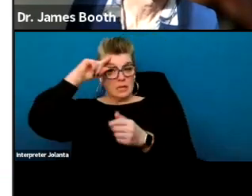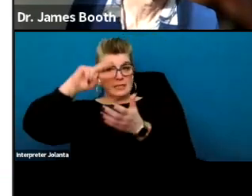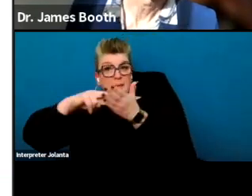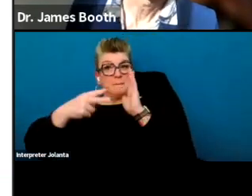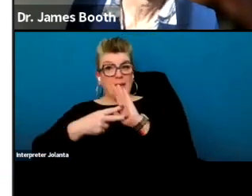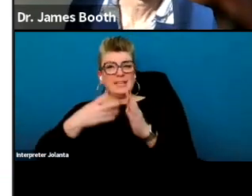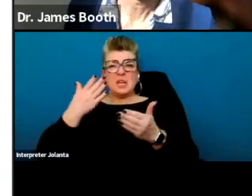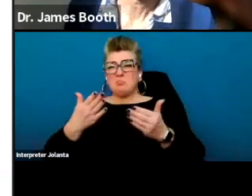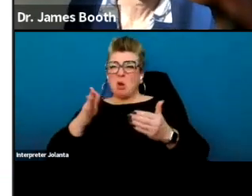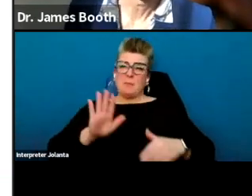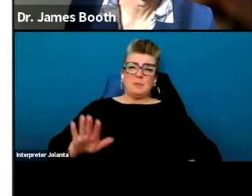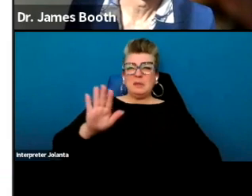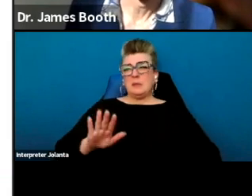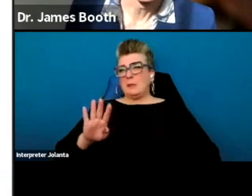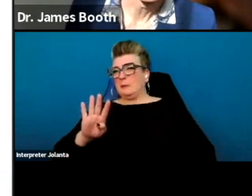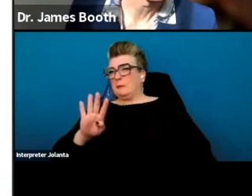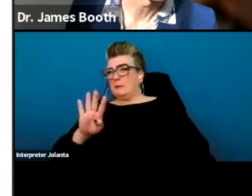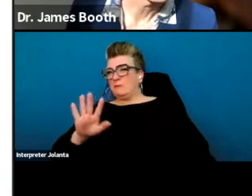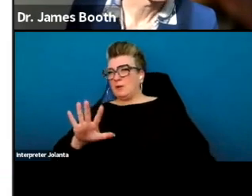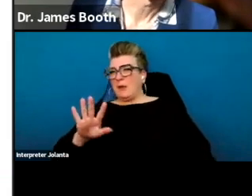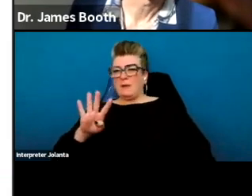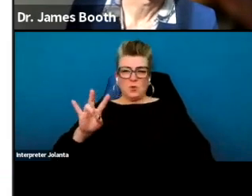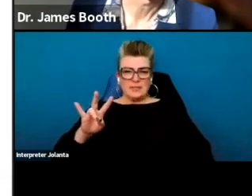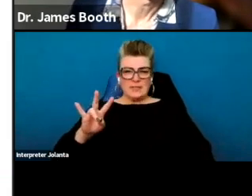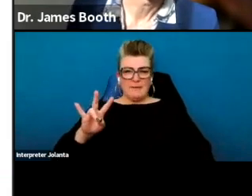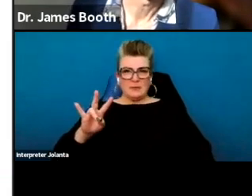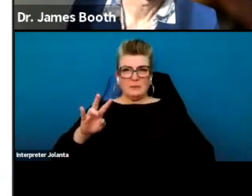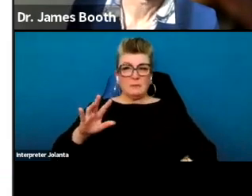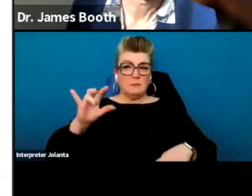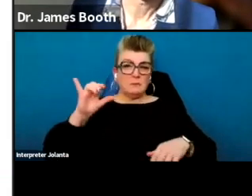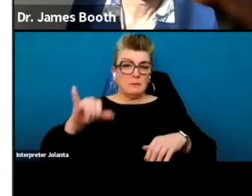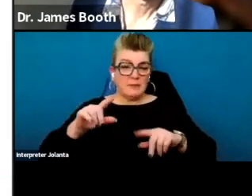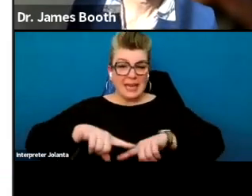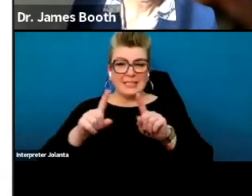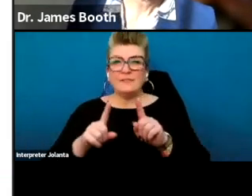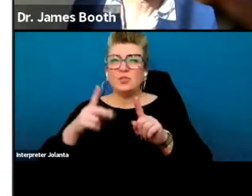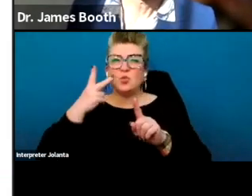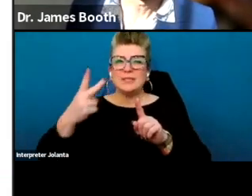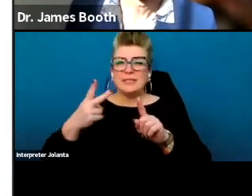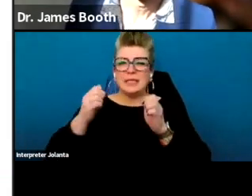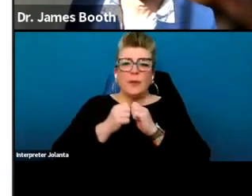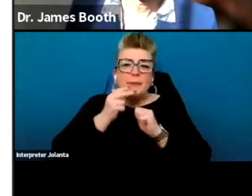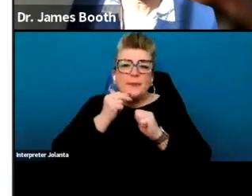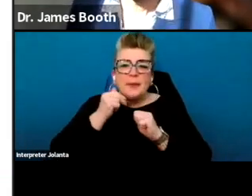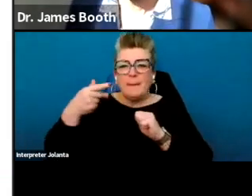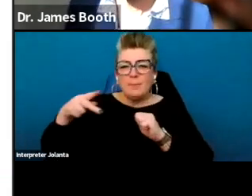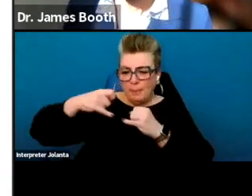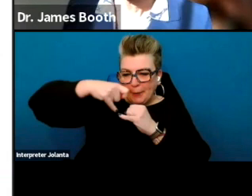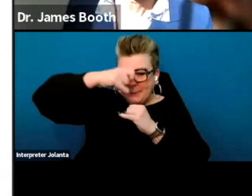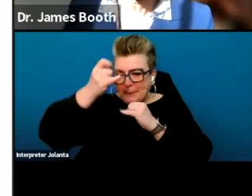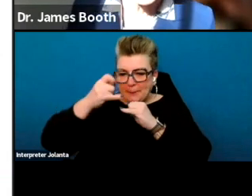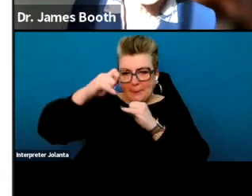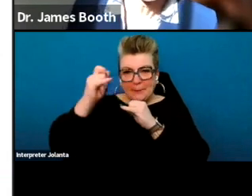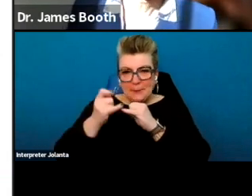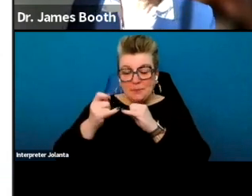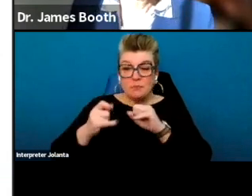Brodmann's area 45 and 47 more. So this task difference is indicated in purple here. However, this